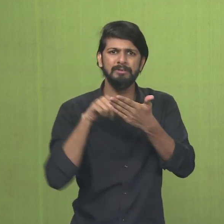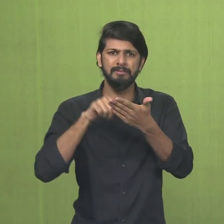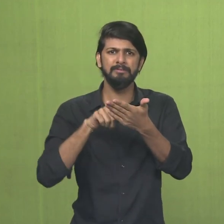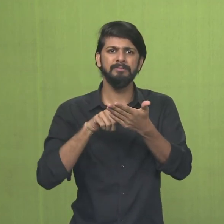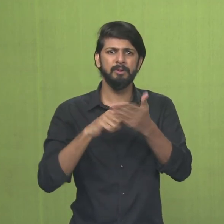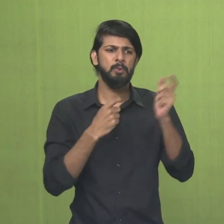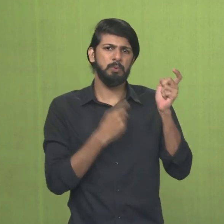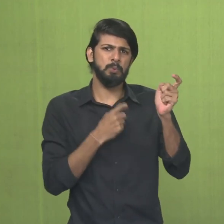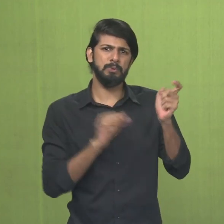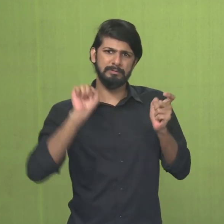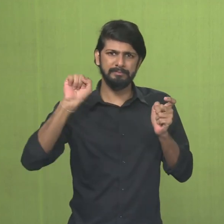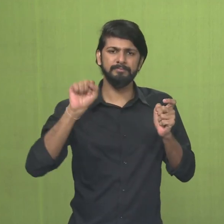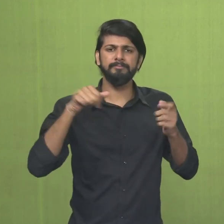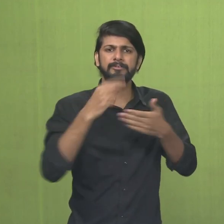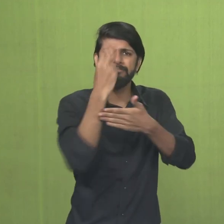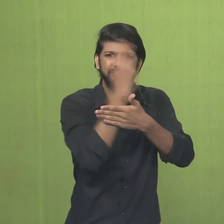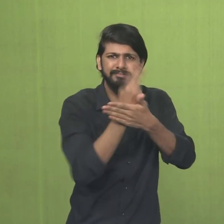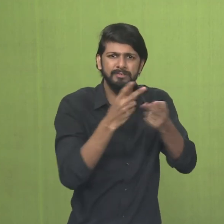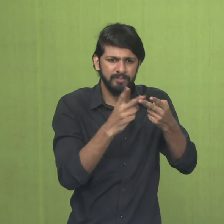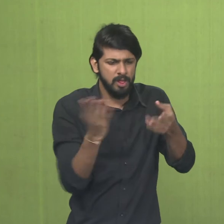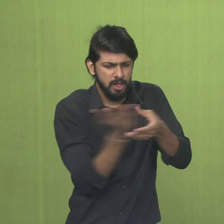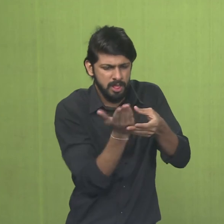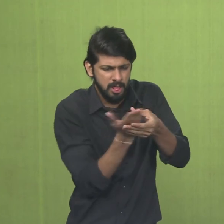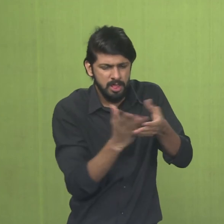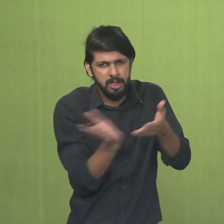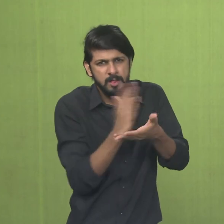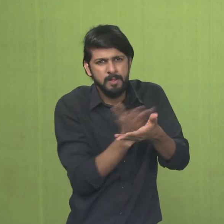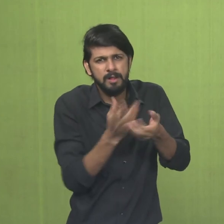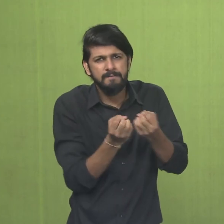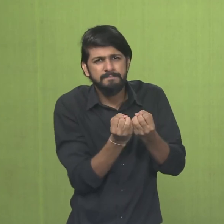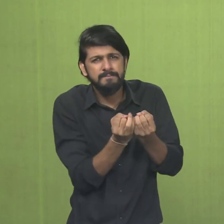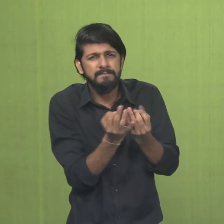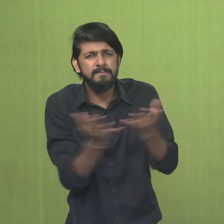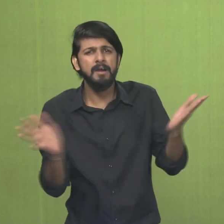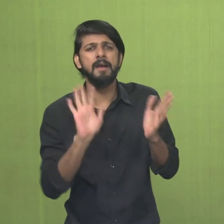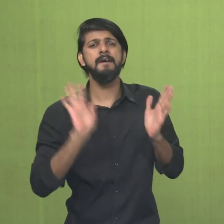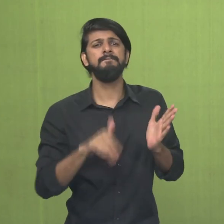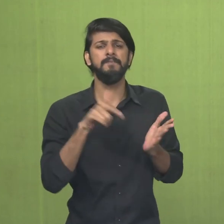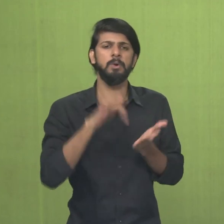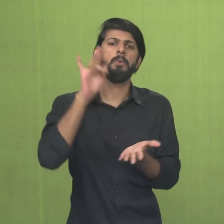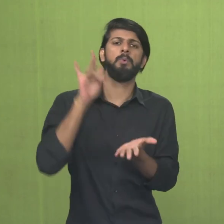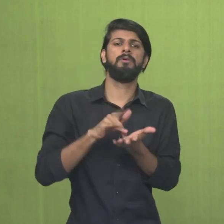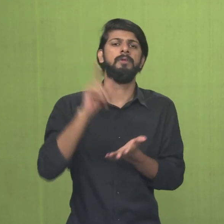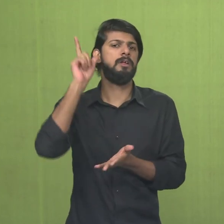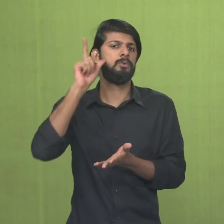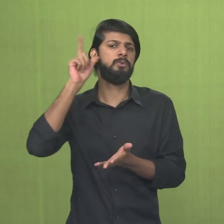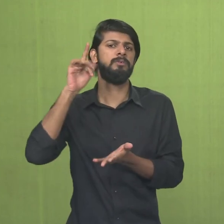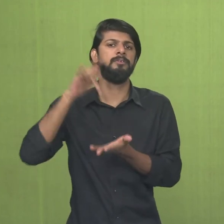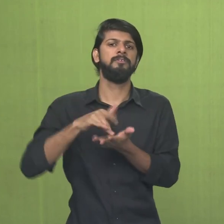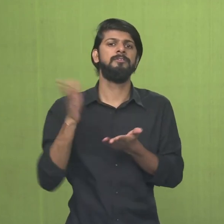soldier whose name was Claude Martin, and that person settled in Lucknow,